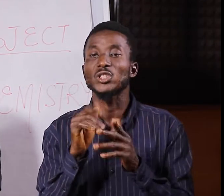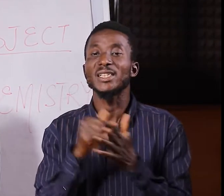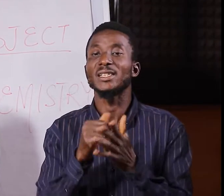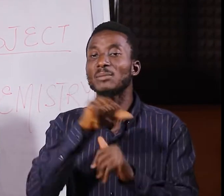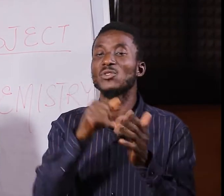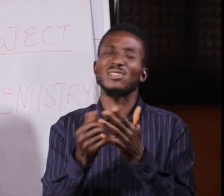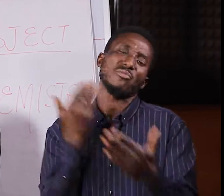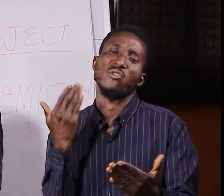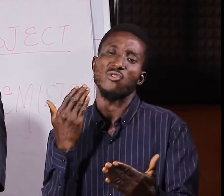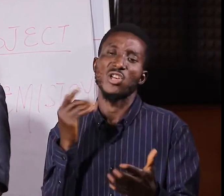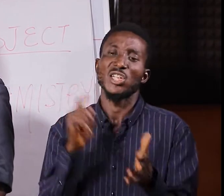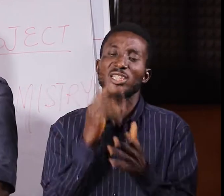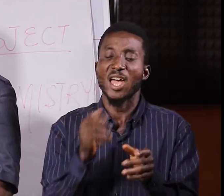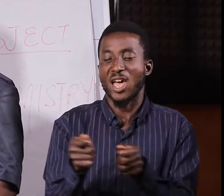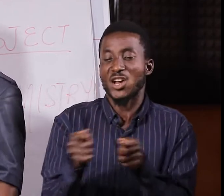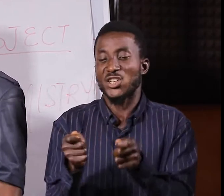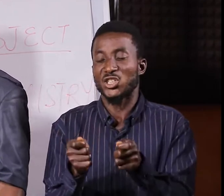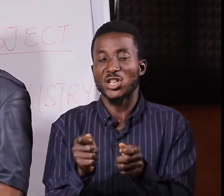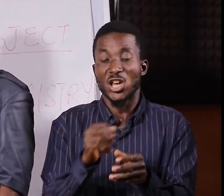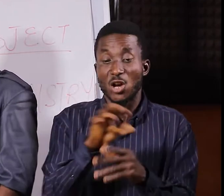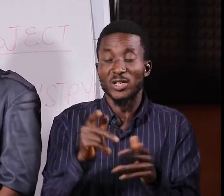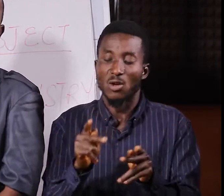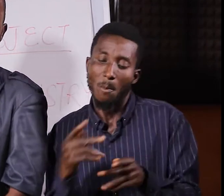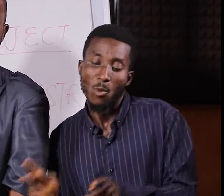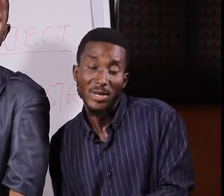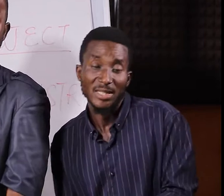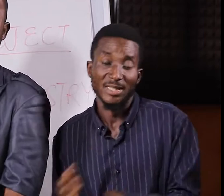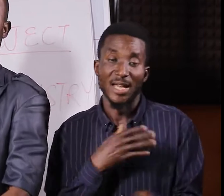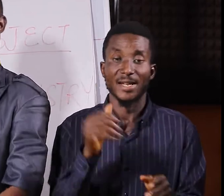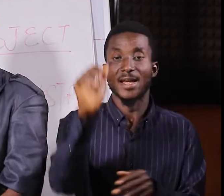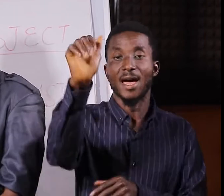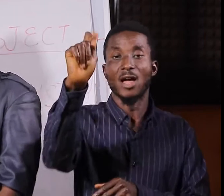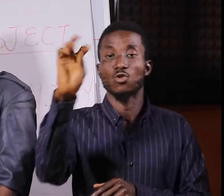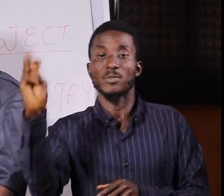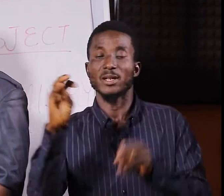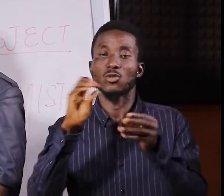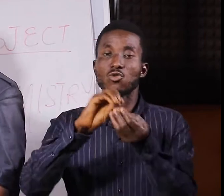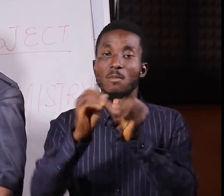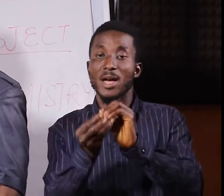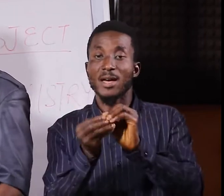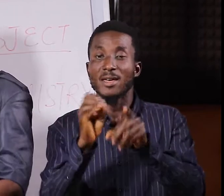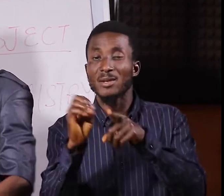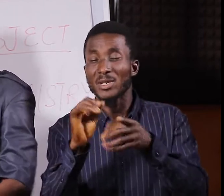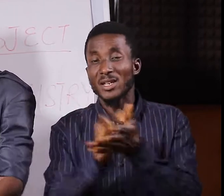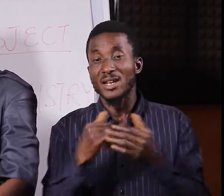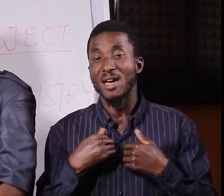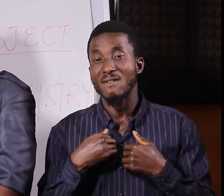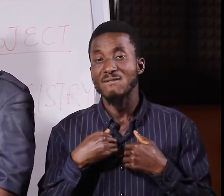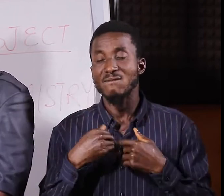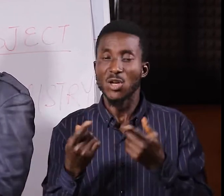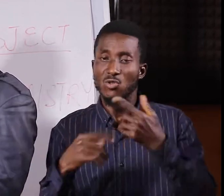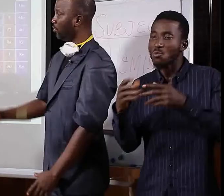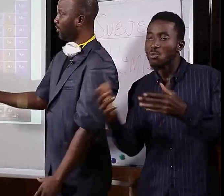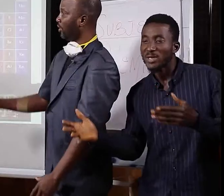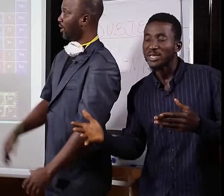previously. These elements are arranged according to their properties and atomic numbers. Elements that have recurring properties belong